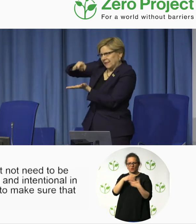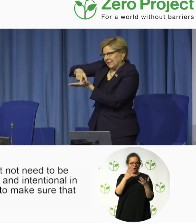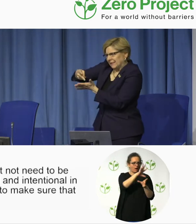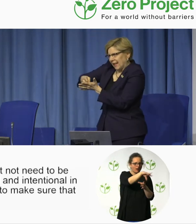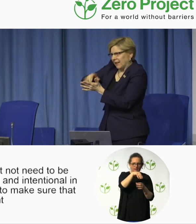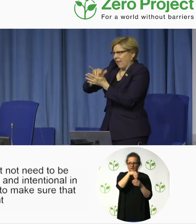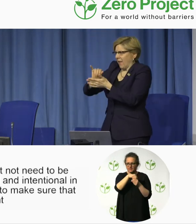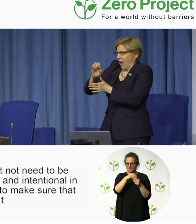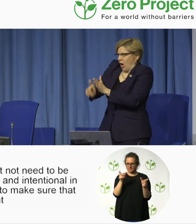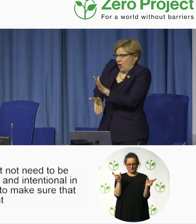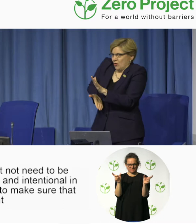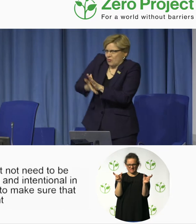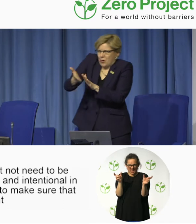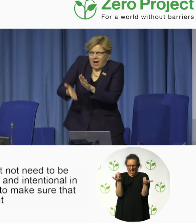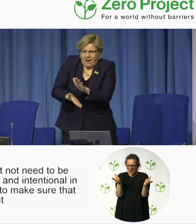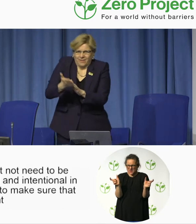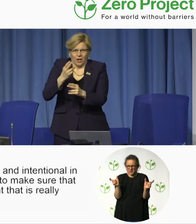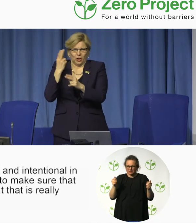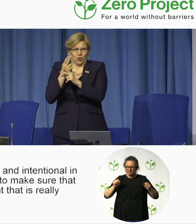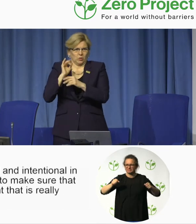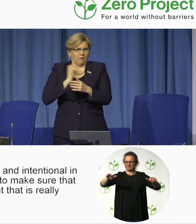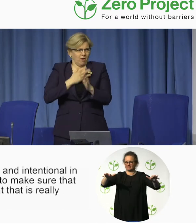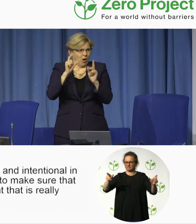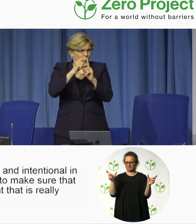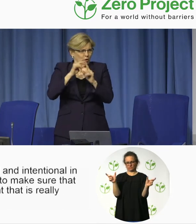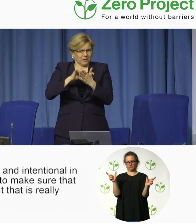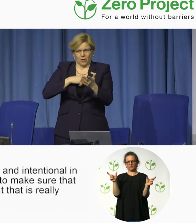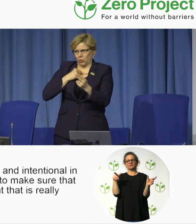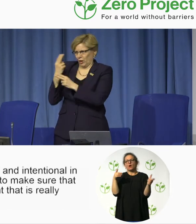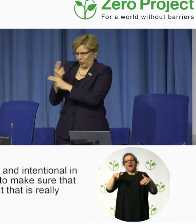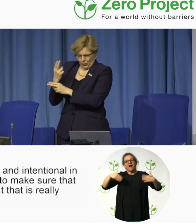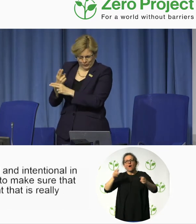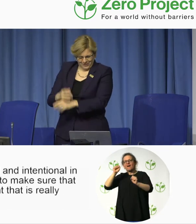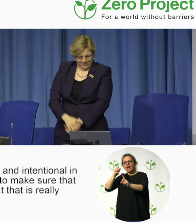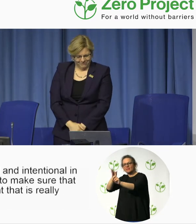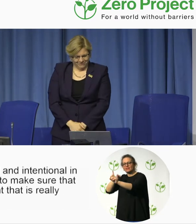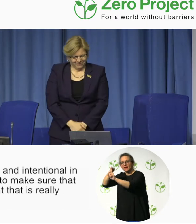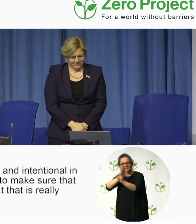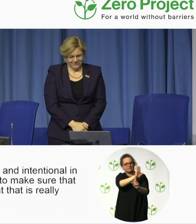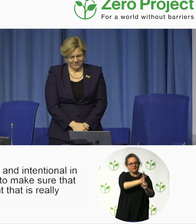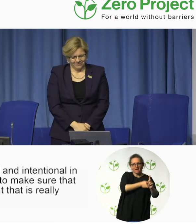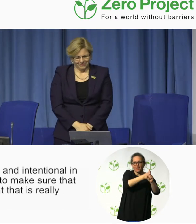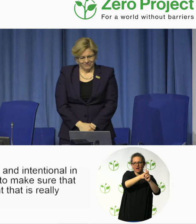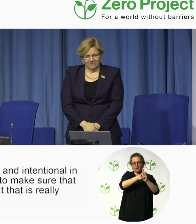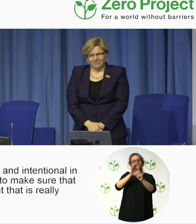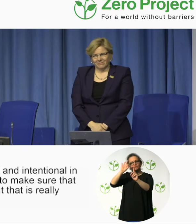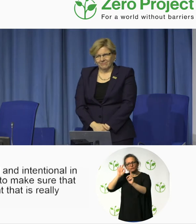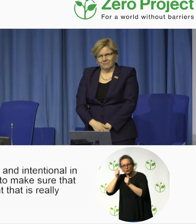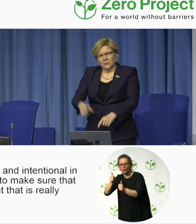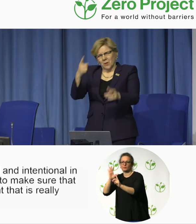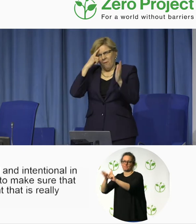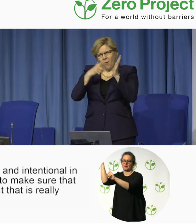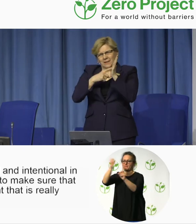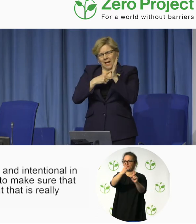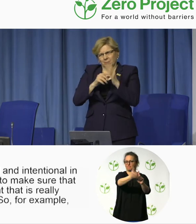the nuances and the intent that's really driving the words that we're choosing to use.